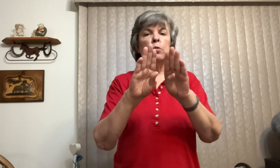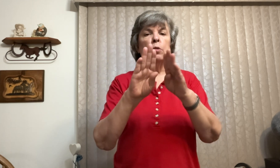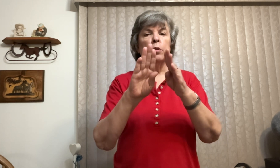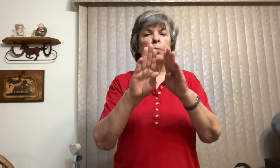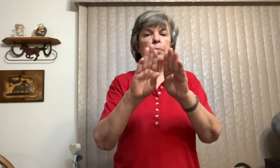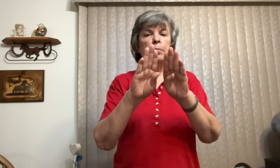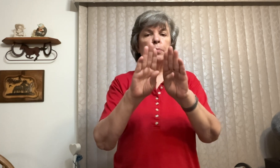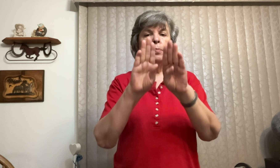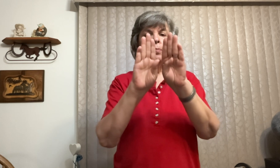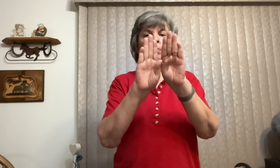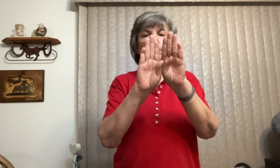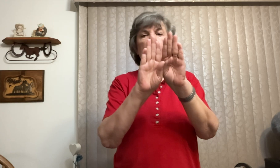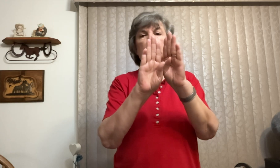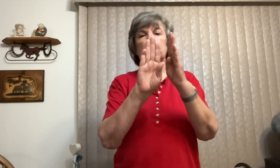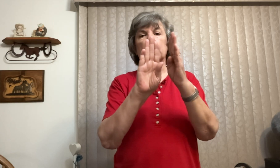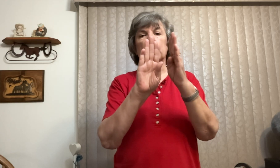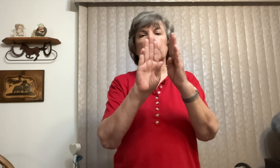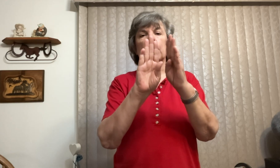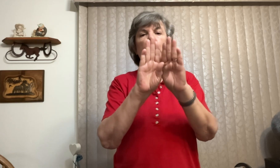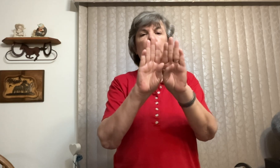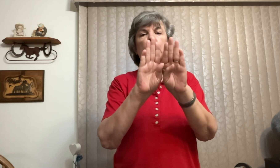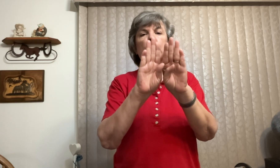door. Kind of open and close it.